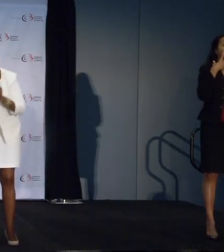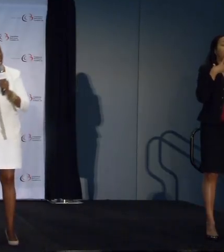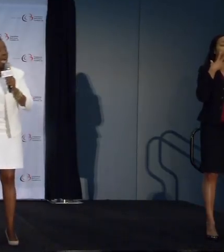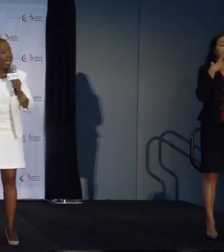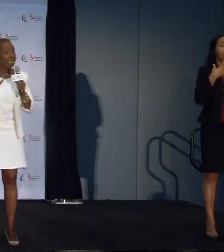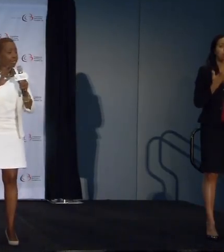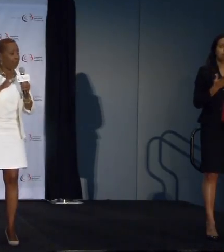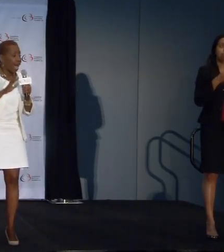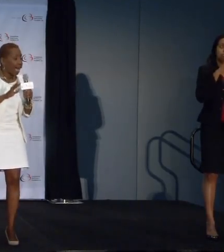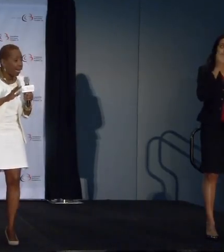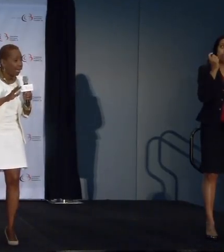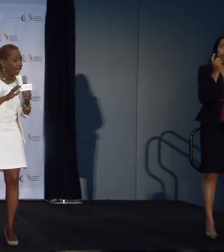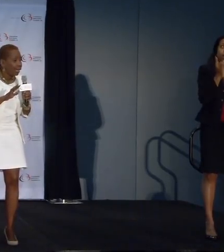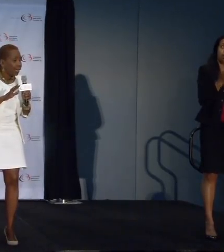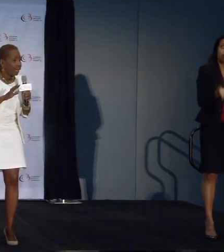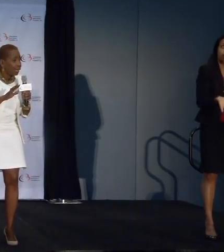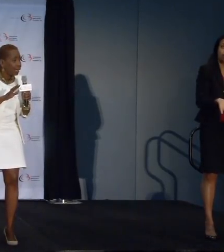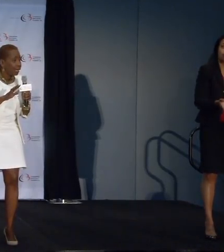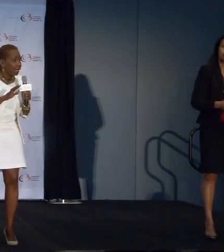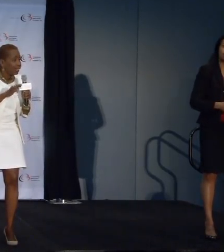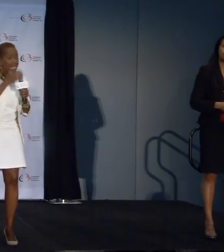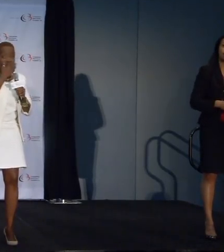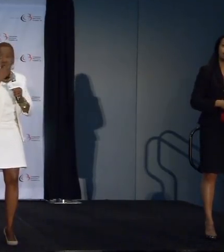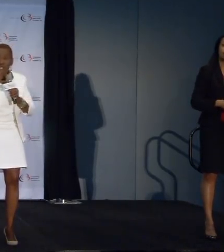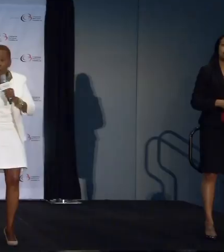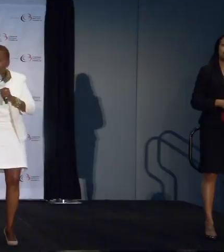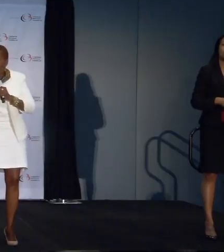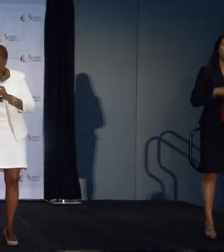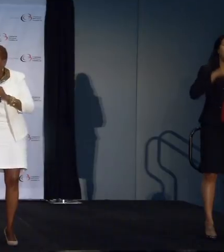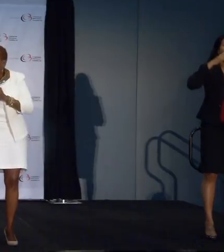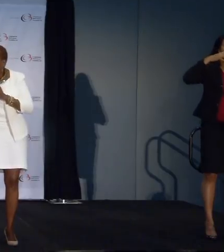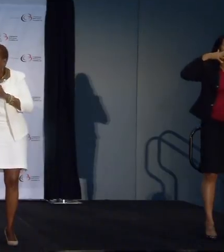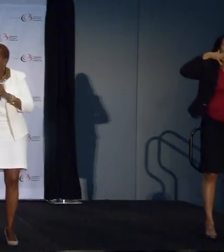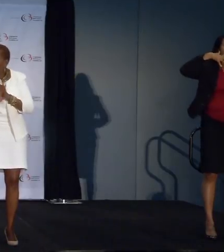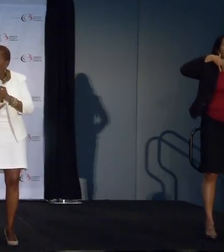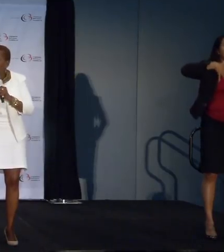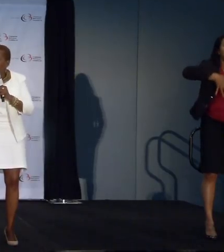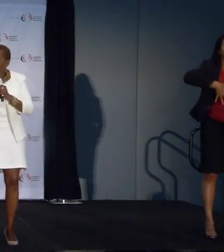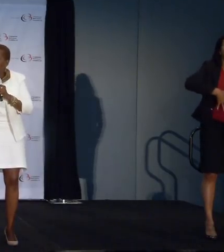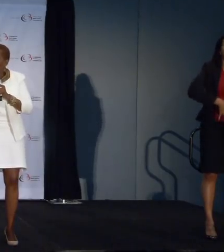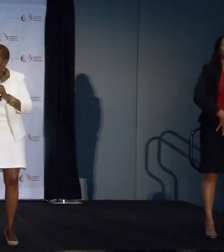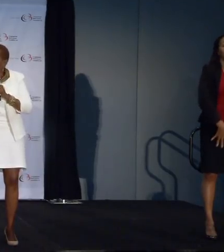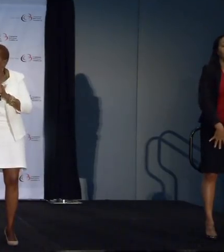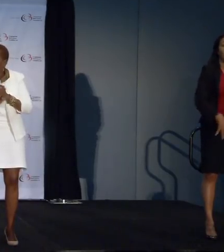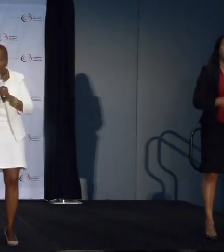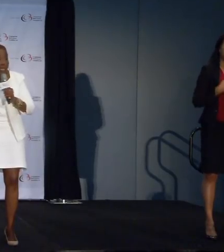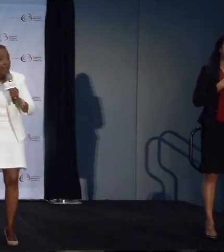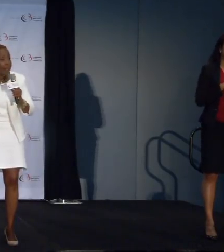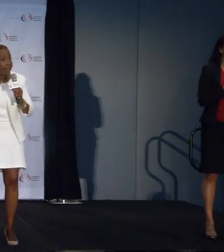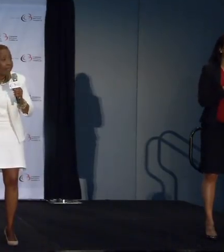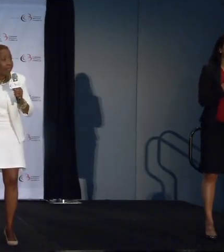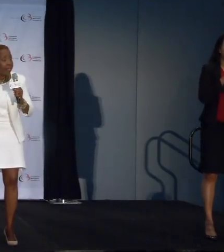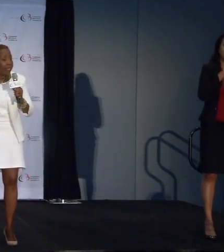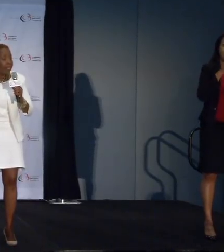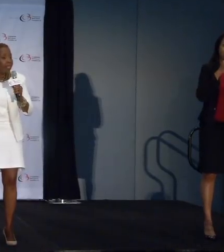It was an ugly cry. Things flowing all over my little leather steering